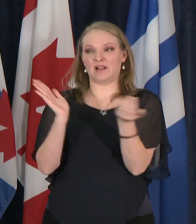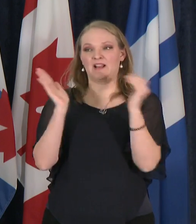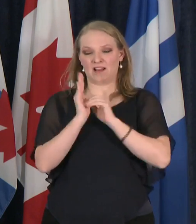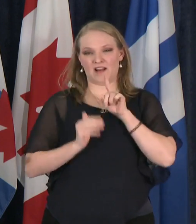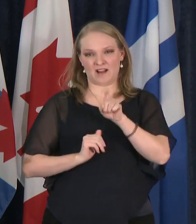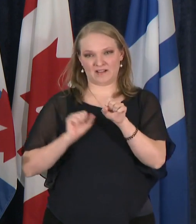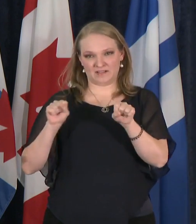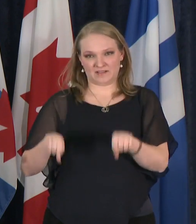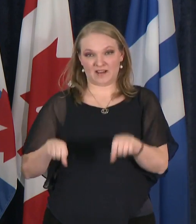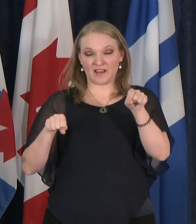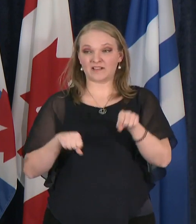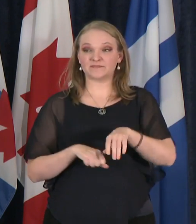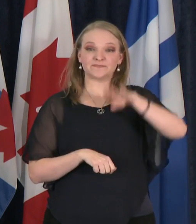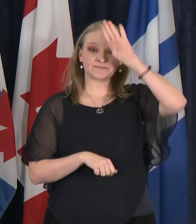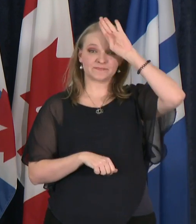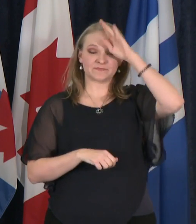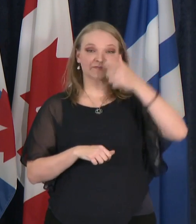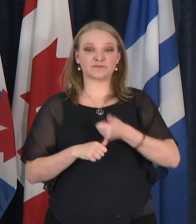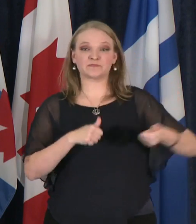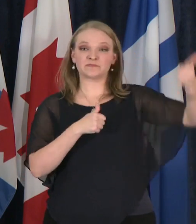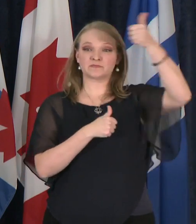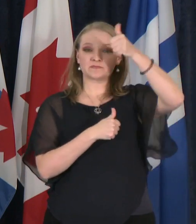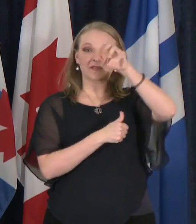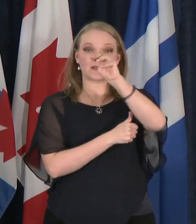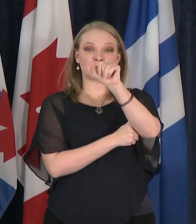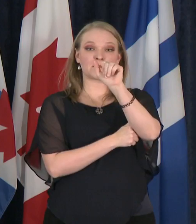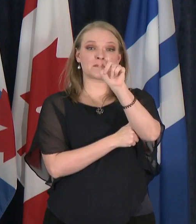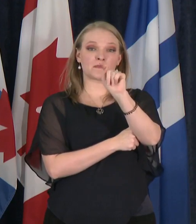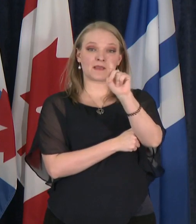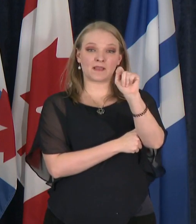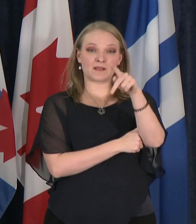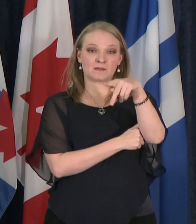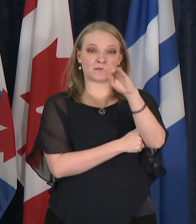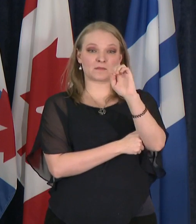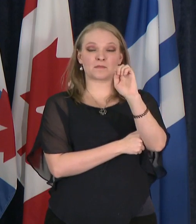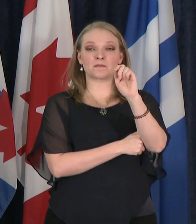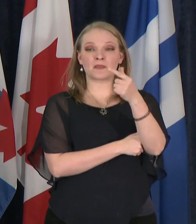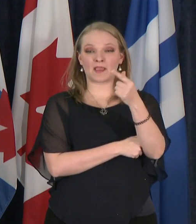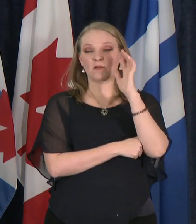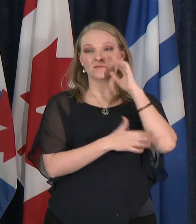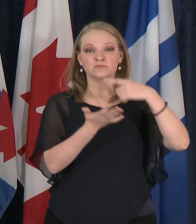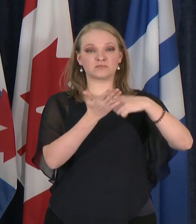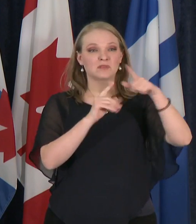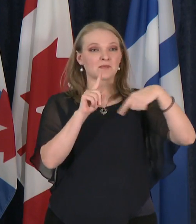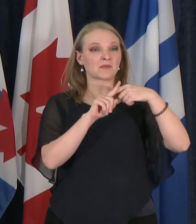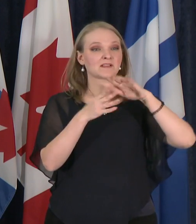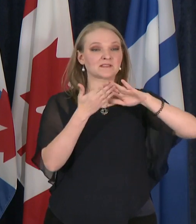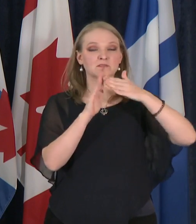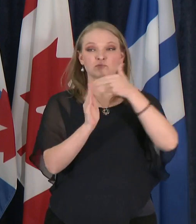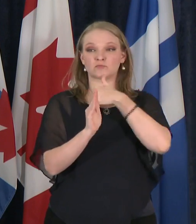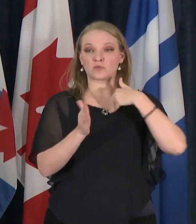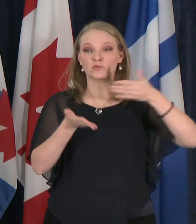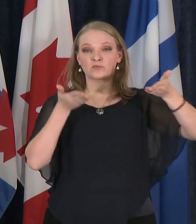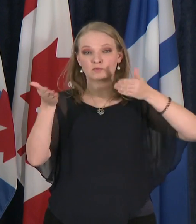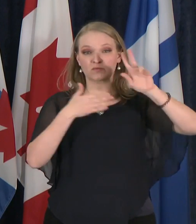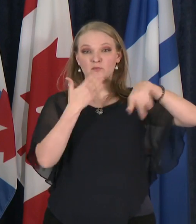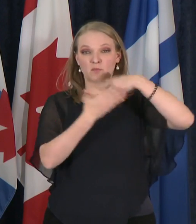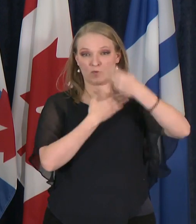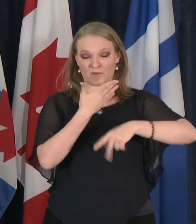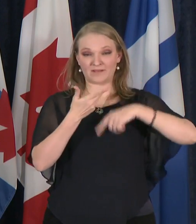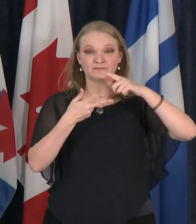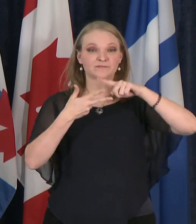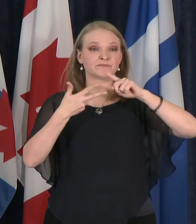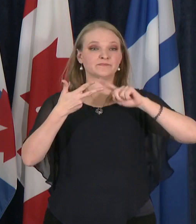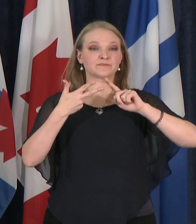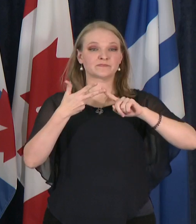Fire Chief Matt Pegg will address you on the current situation with respect to City of Toronto services and programs, followed by